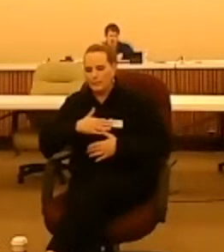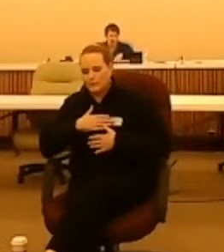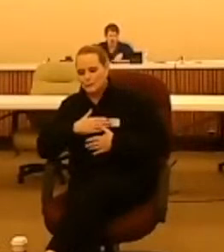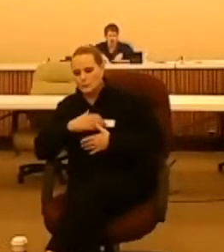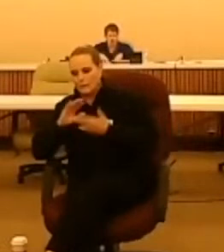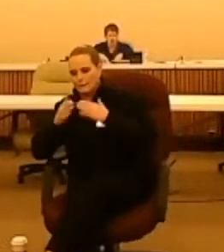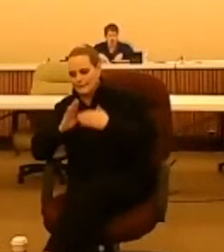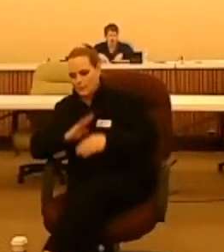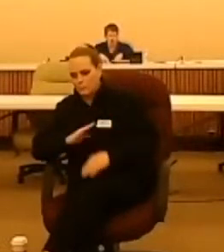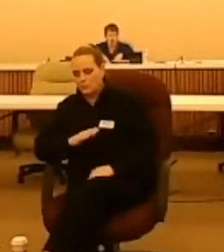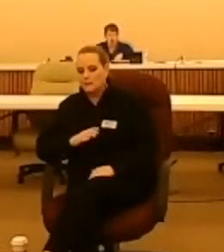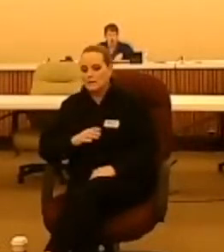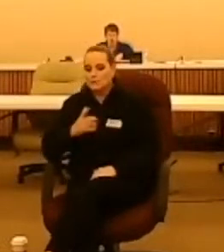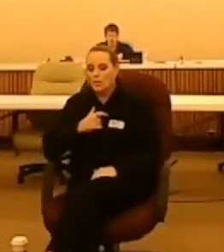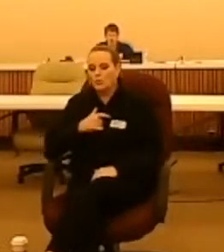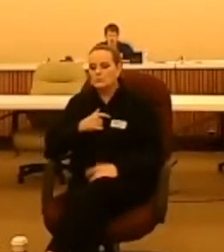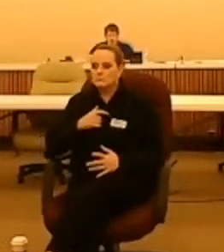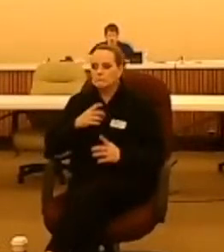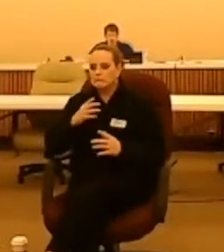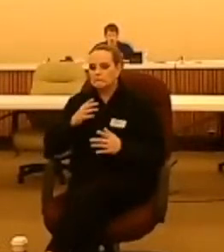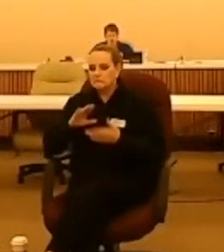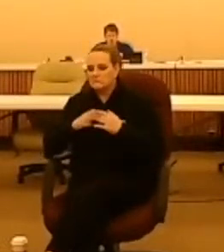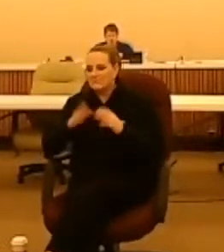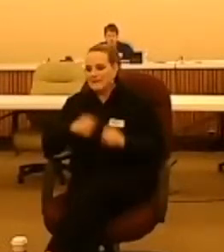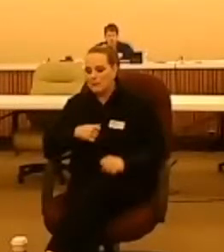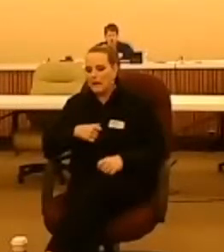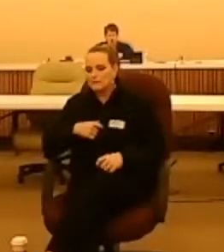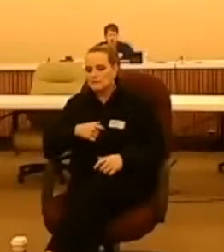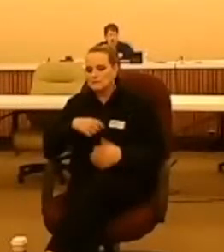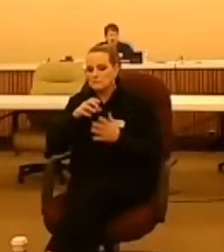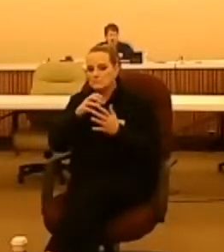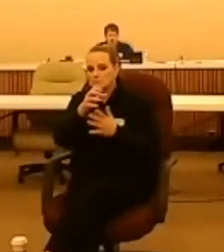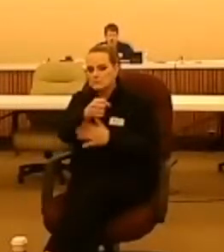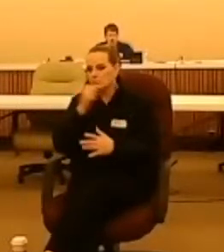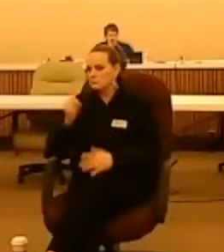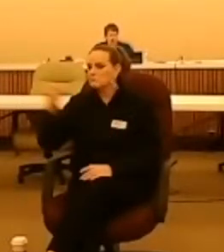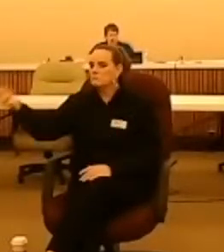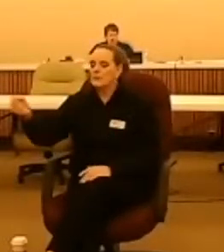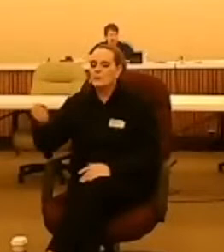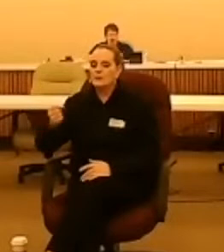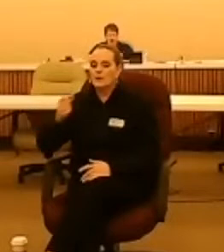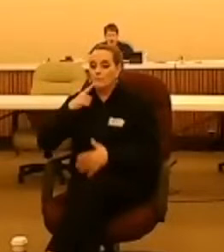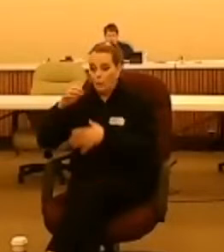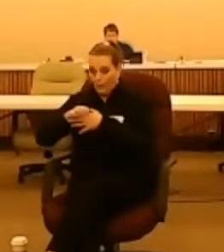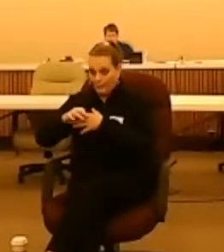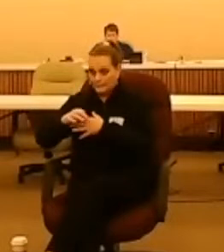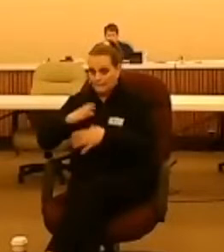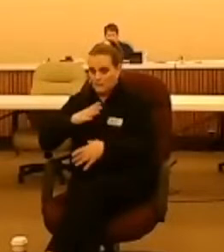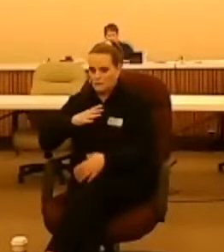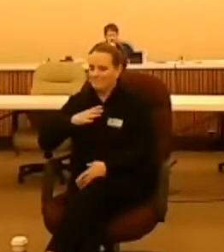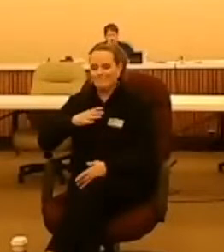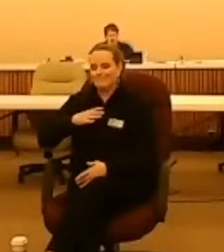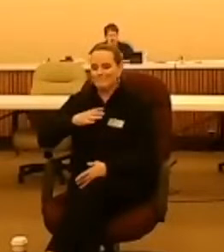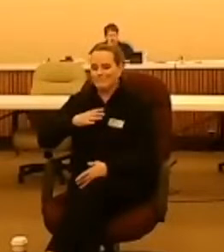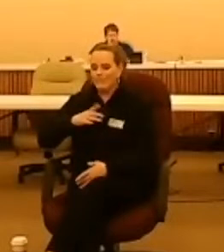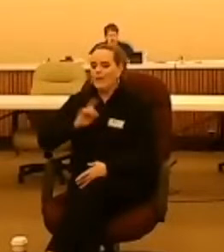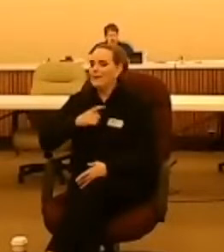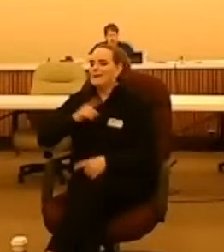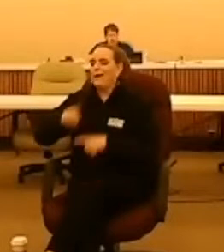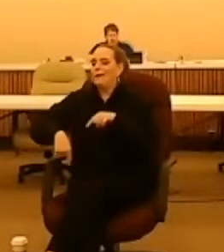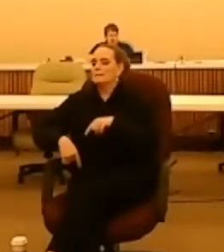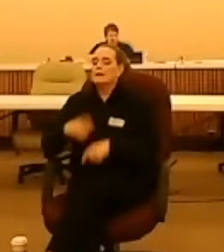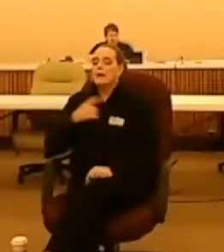So on cause, the town could remove them from position. For an elected official, we cannot. And the point